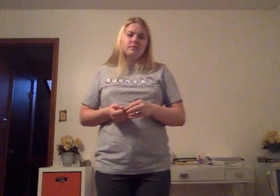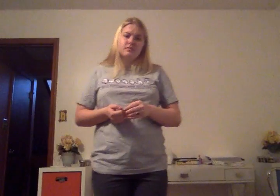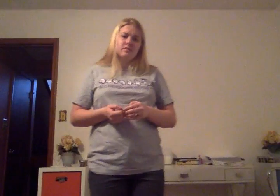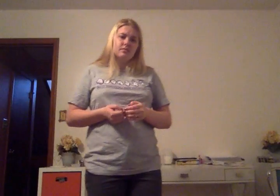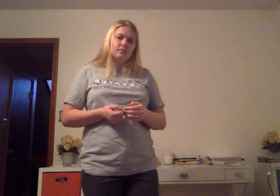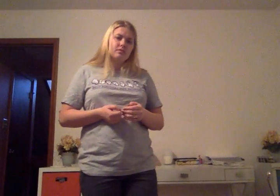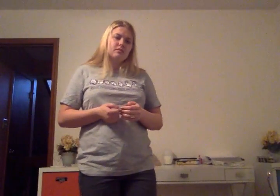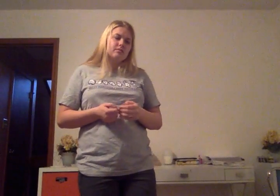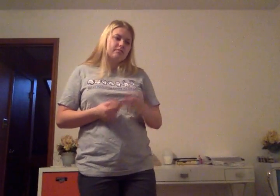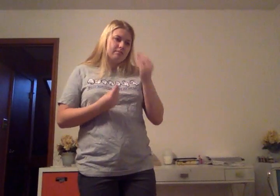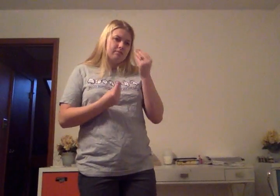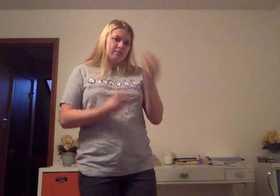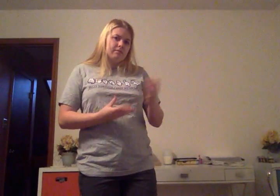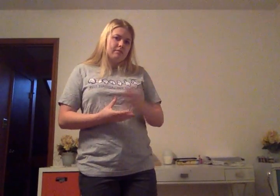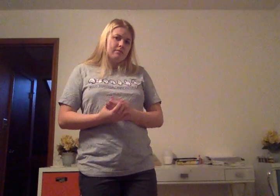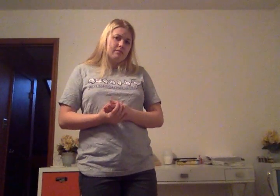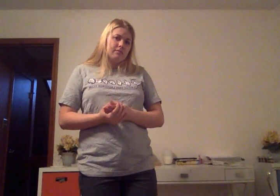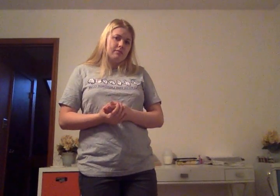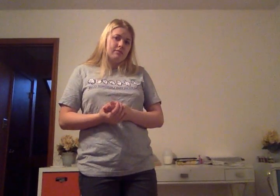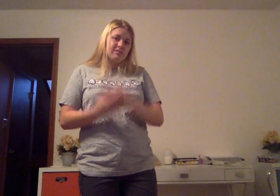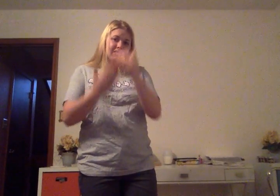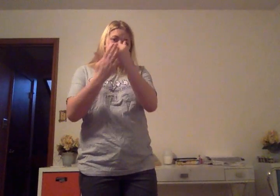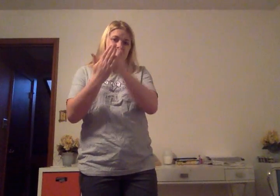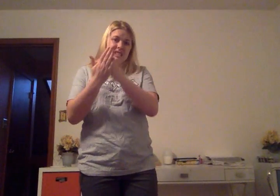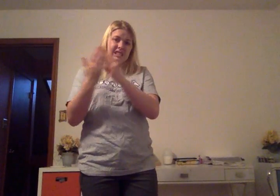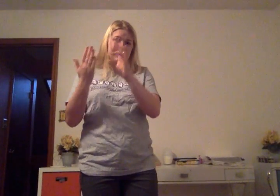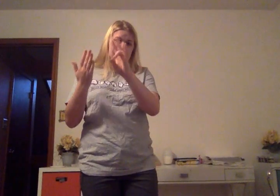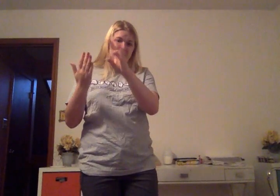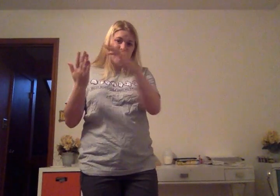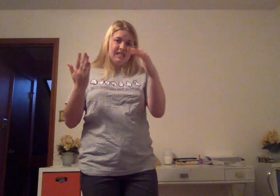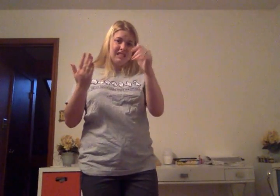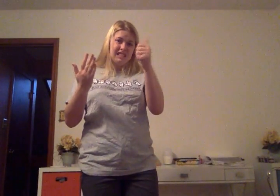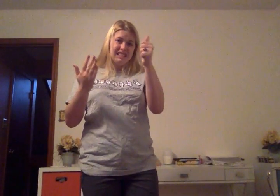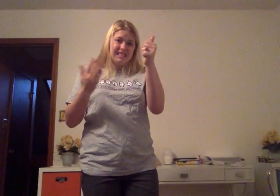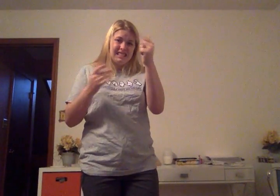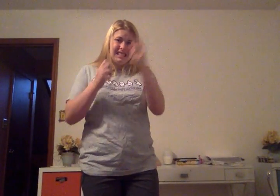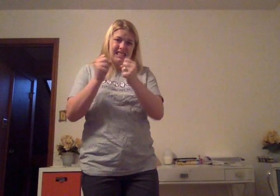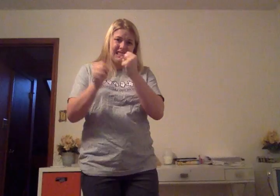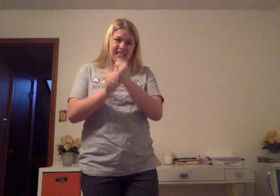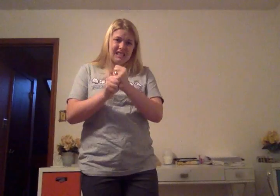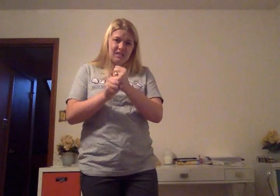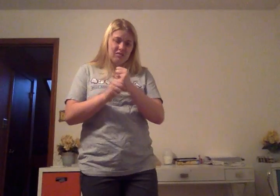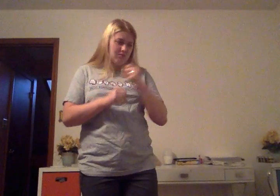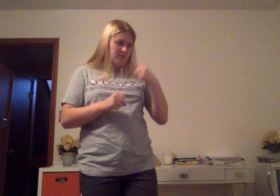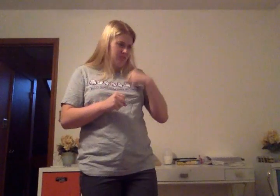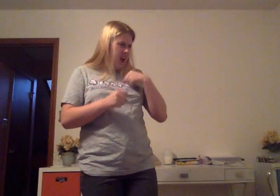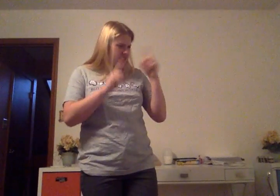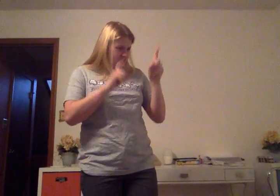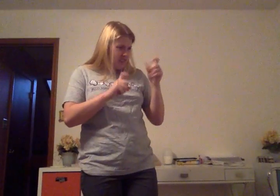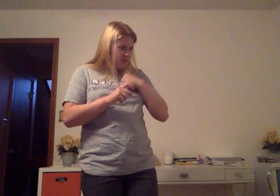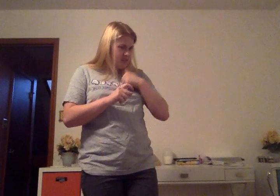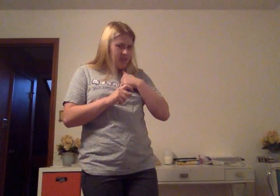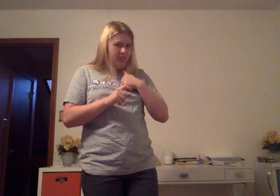know what to do. The list is 7 to 10 years long. And it just vomited out of me. I was like, of course I'll get tested. And she didn't want me to do